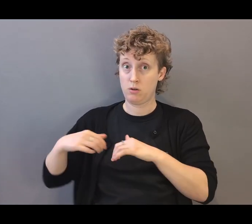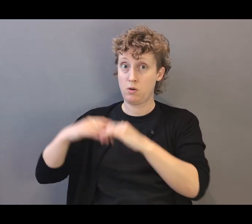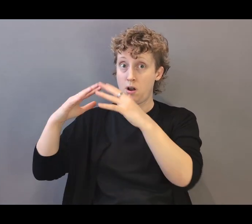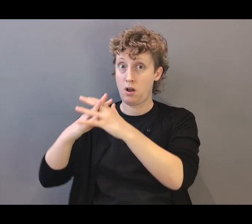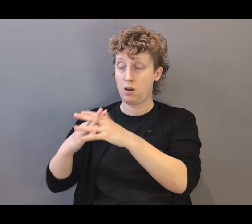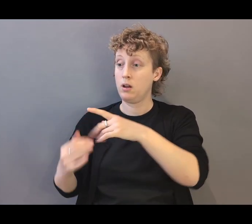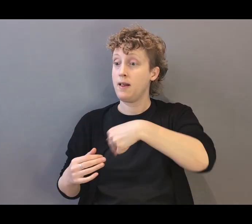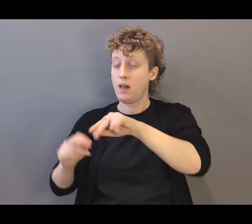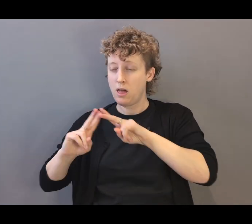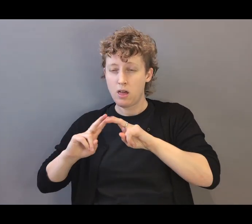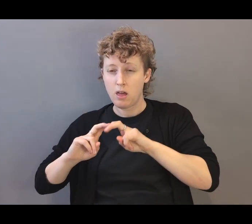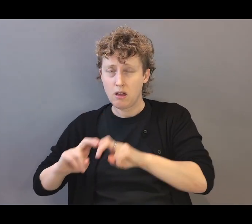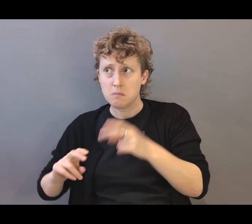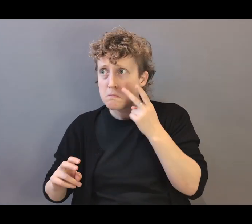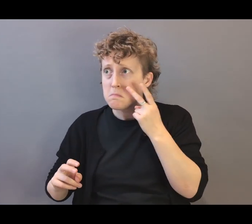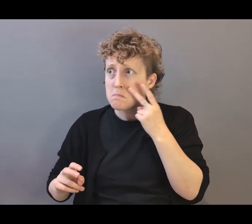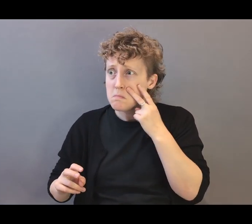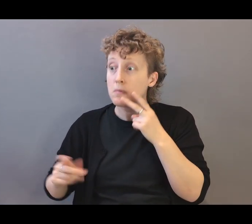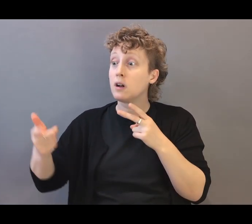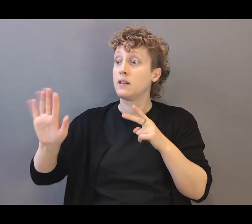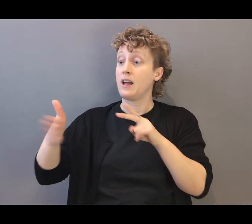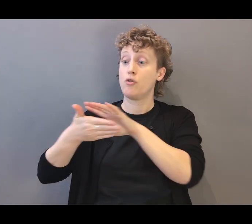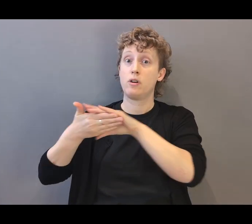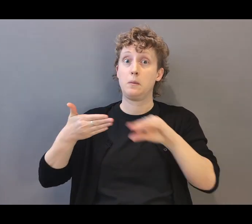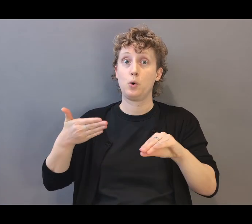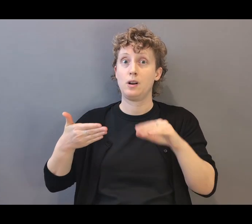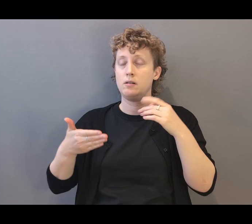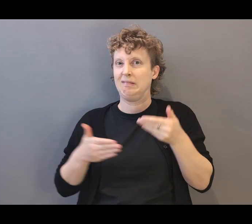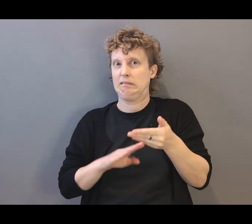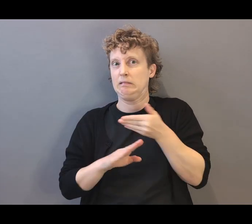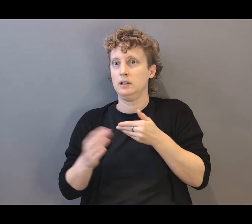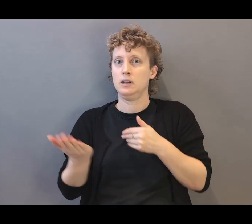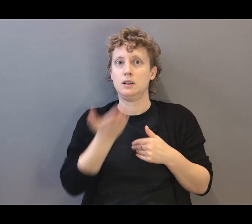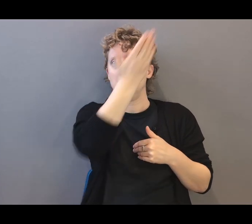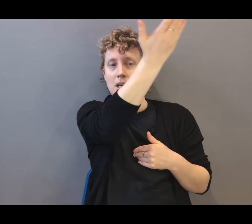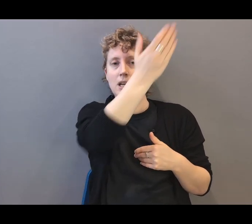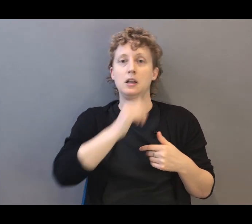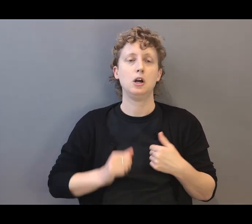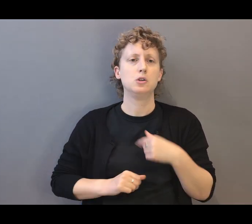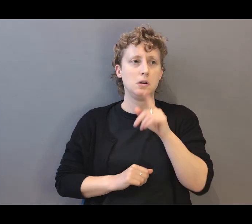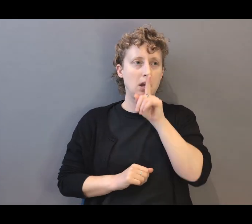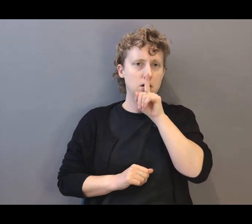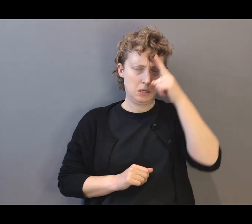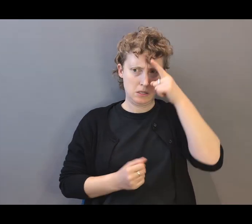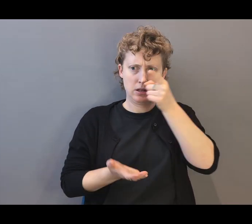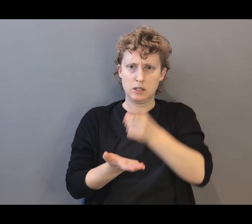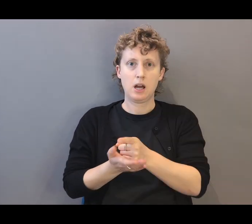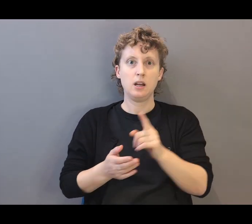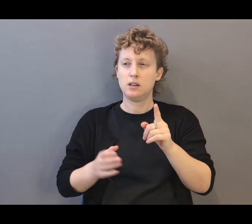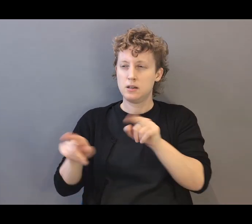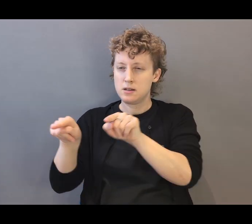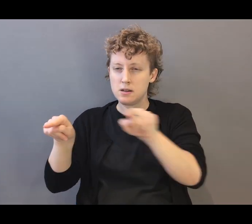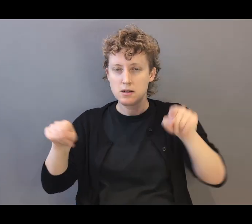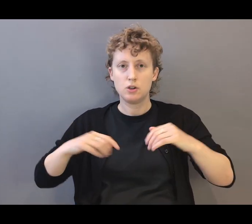just submitted their report, and I'm not the person making decisions on where to start new chapters, but what I want to highlight